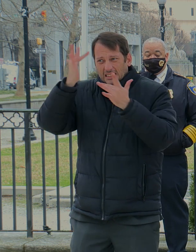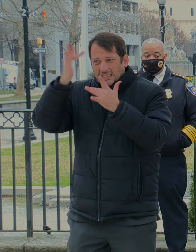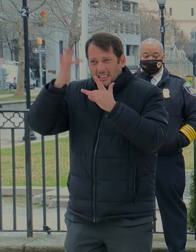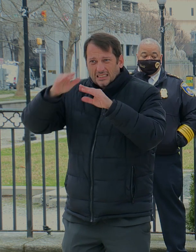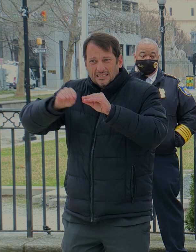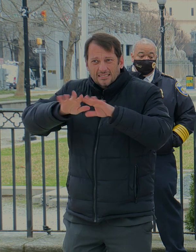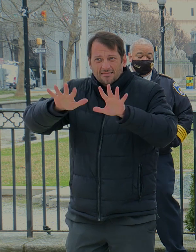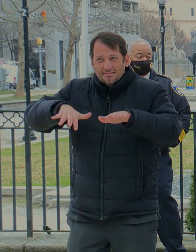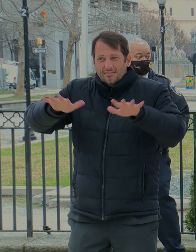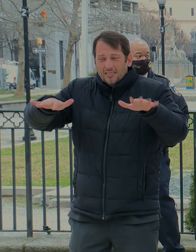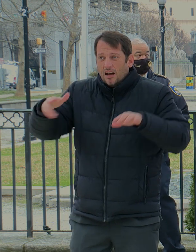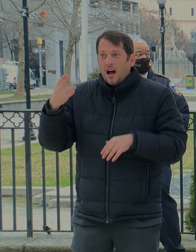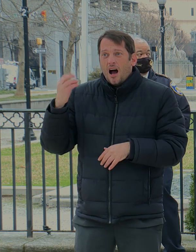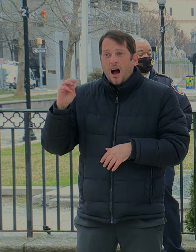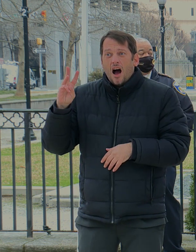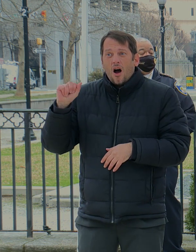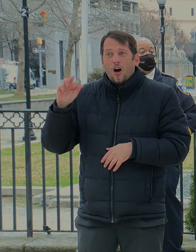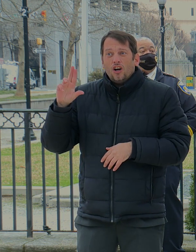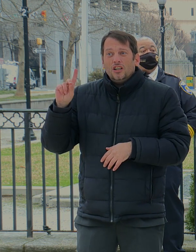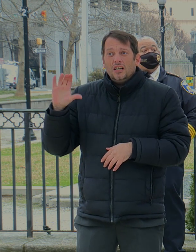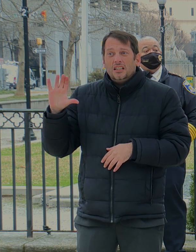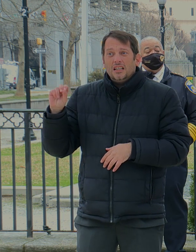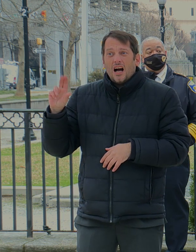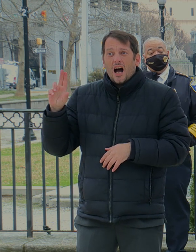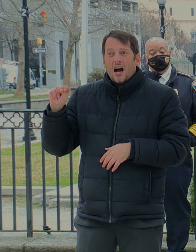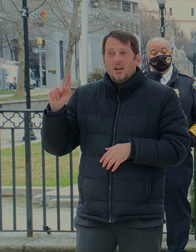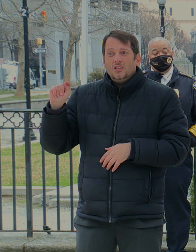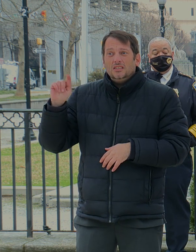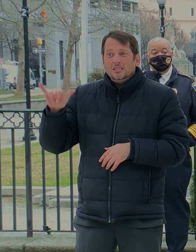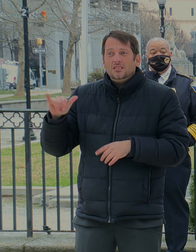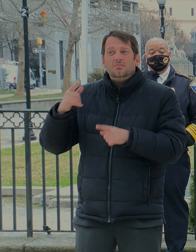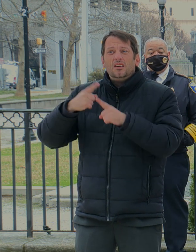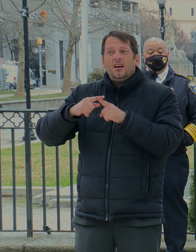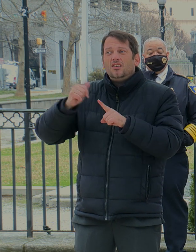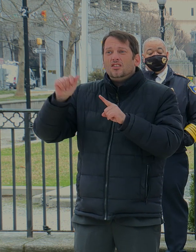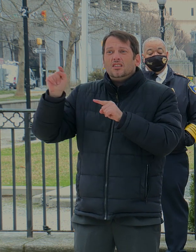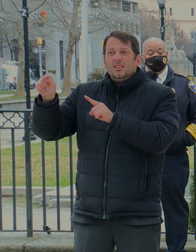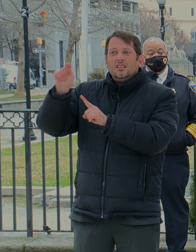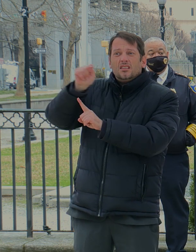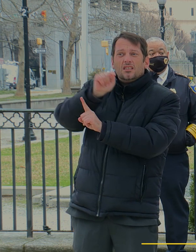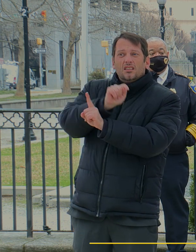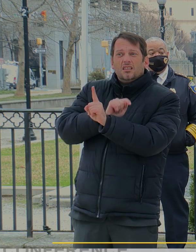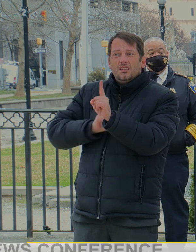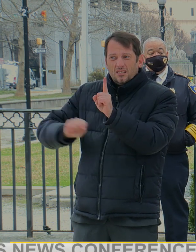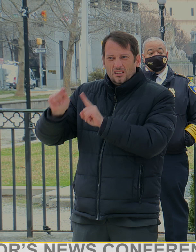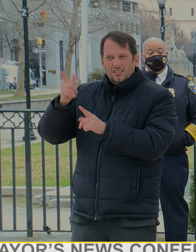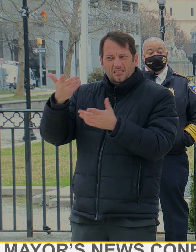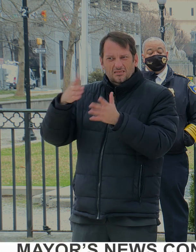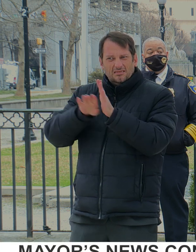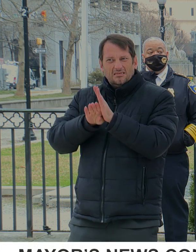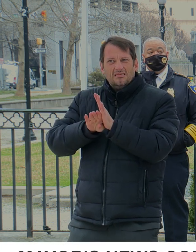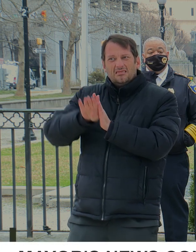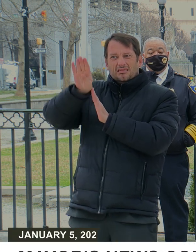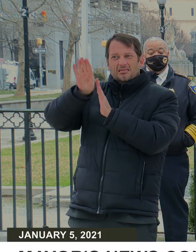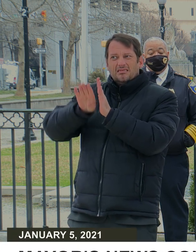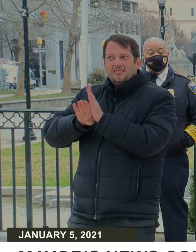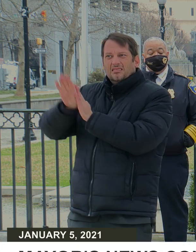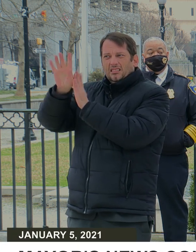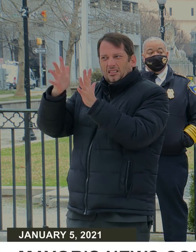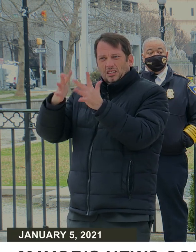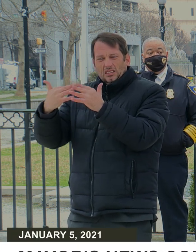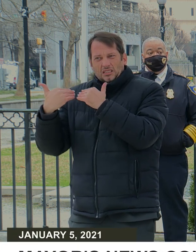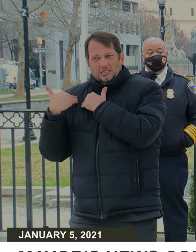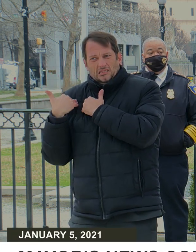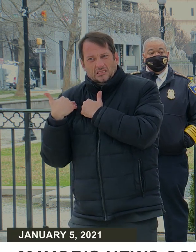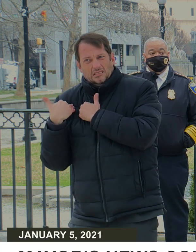County and Baltimore County or wherever, you know where they end up? They end up here. So we have a higher level of responsibility. We will look at